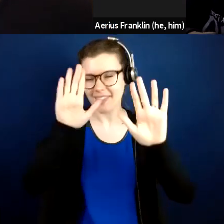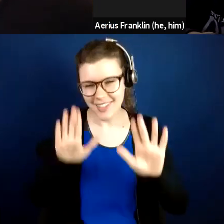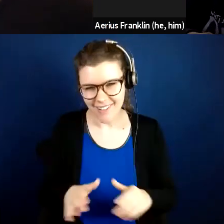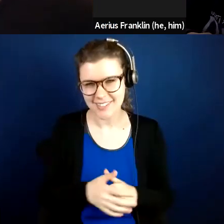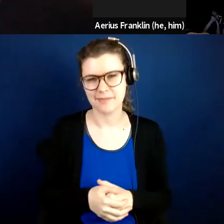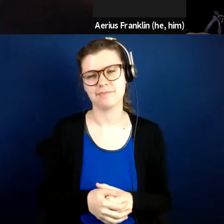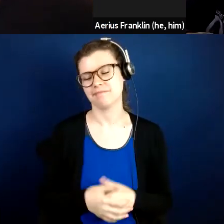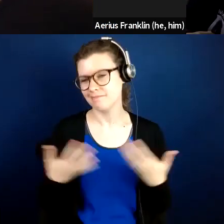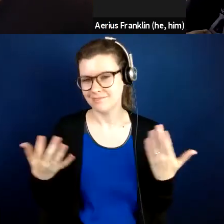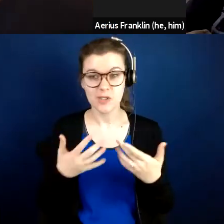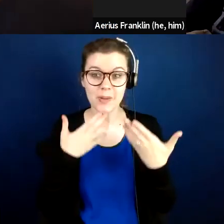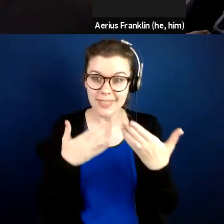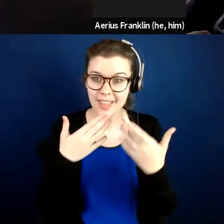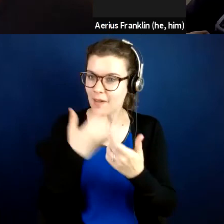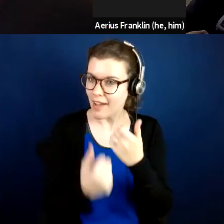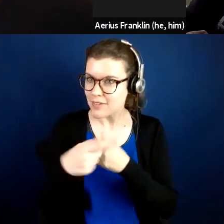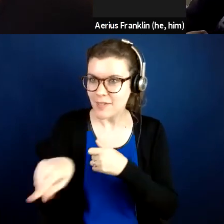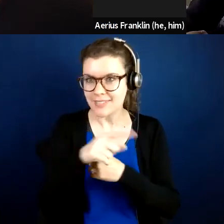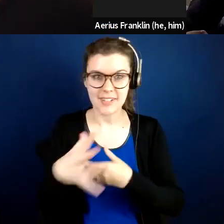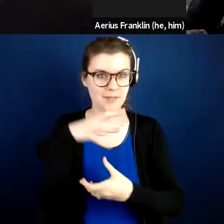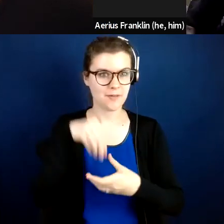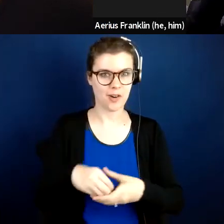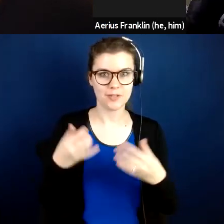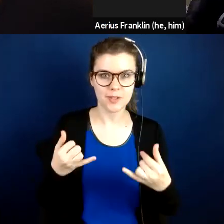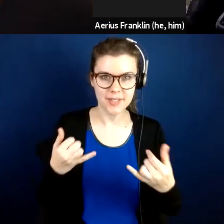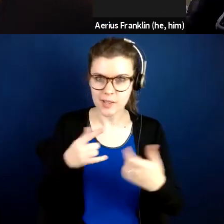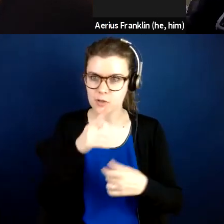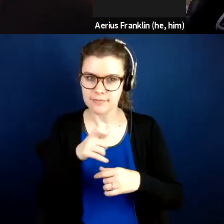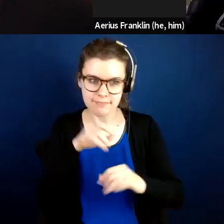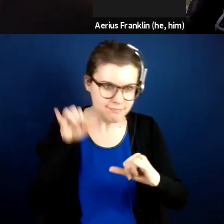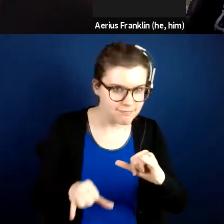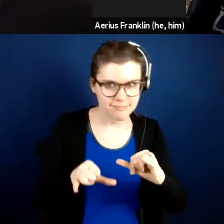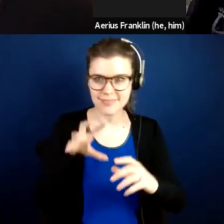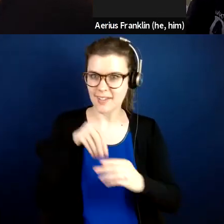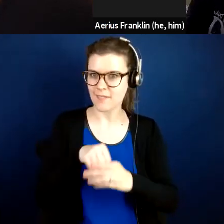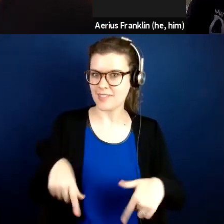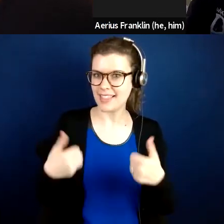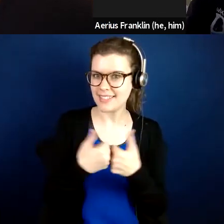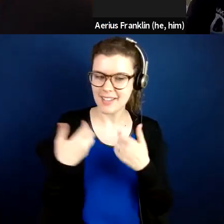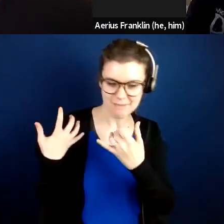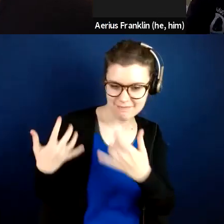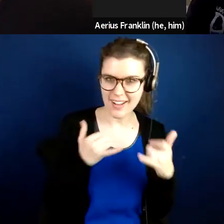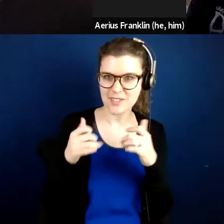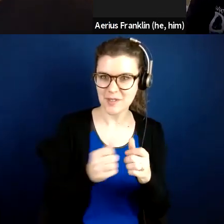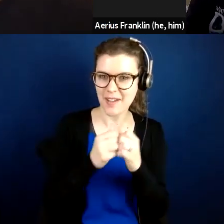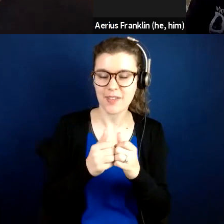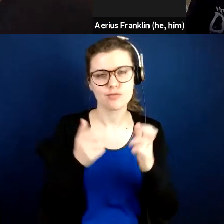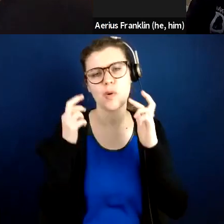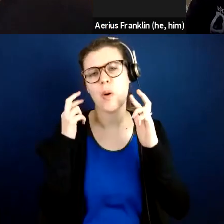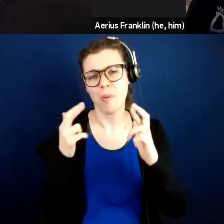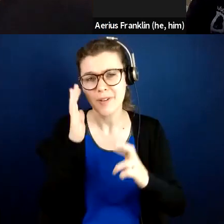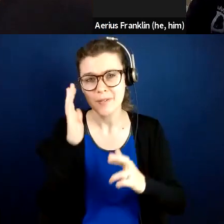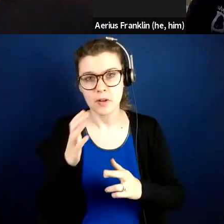So thank you to everybody that hung in there with us and played our game. And we hope it